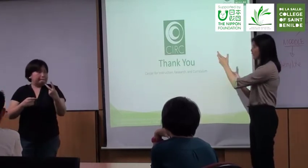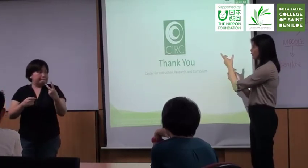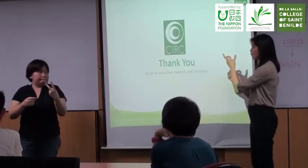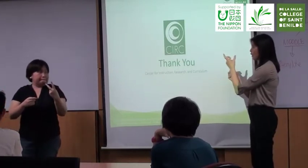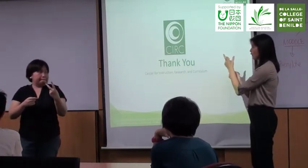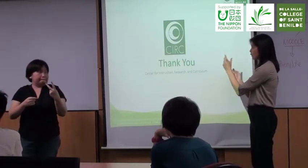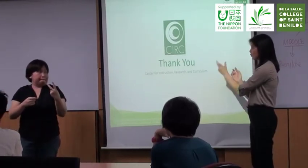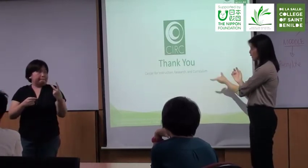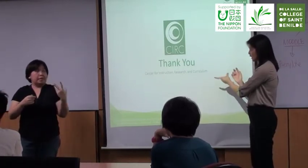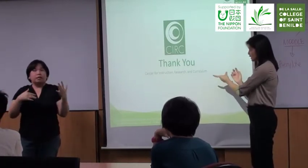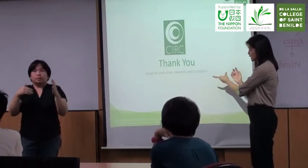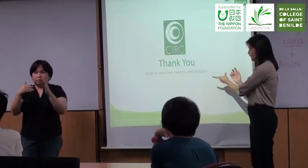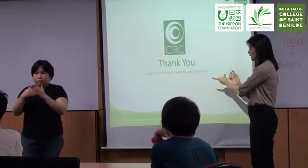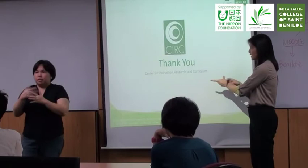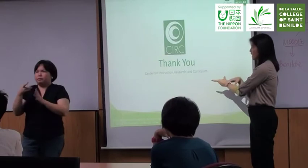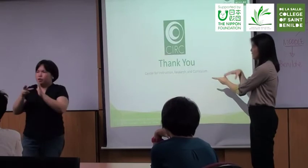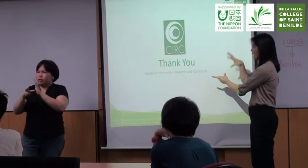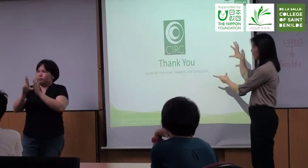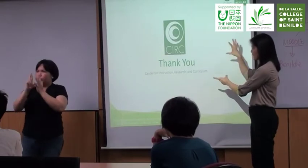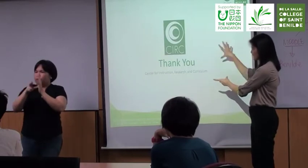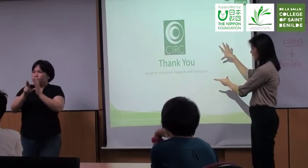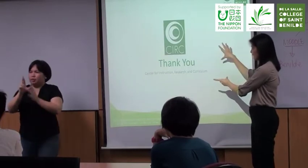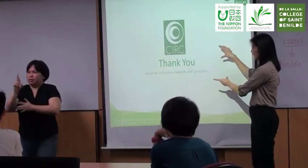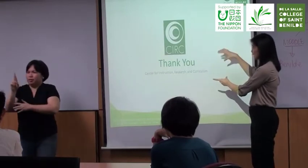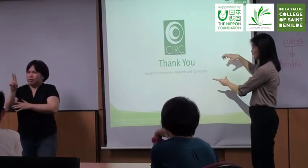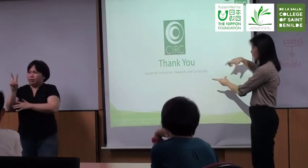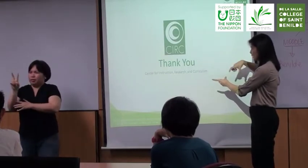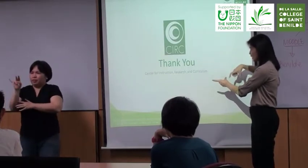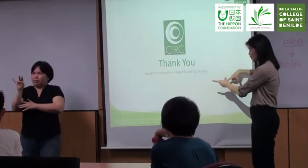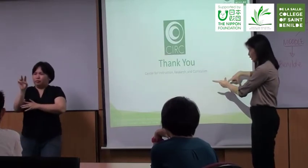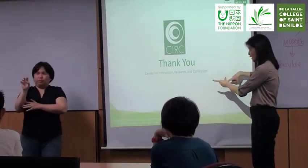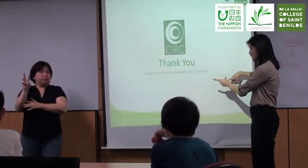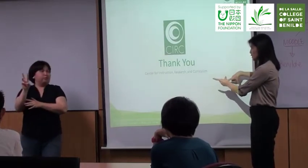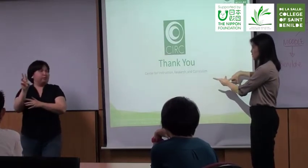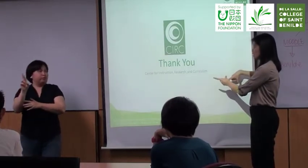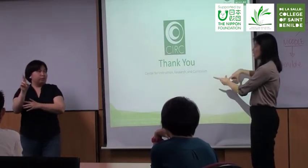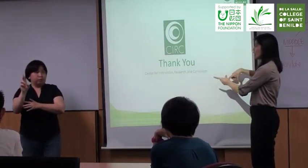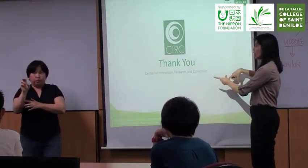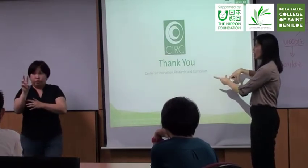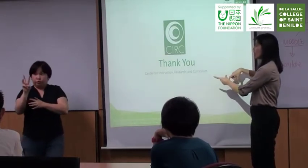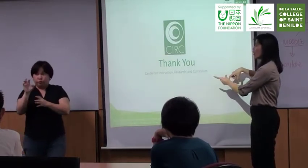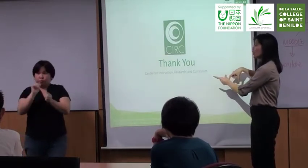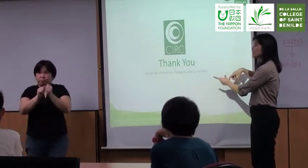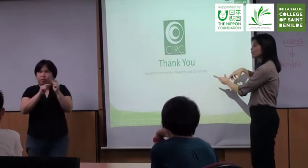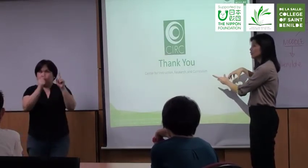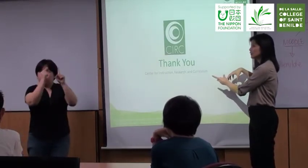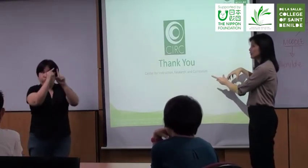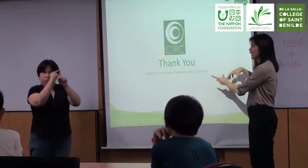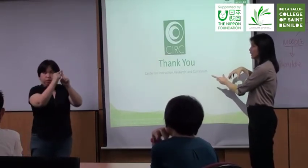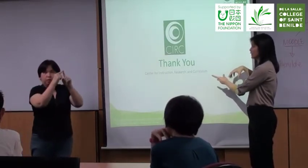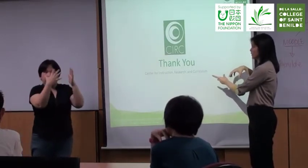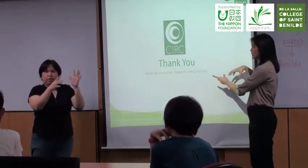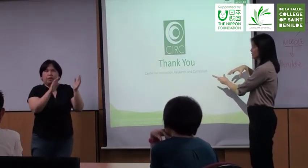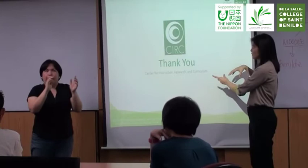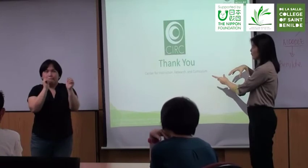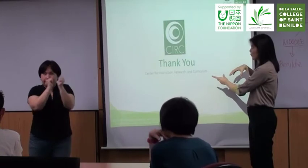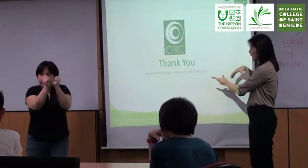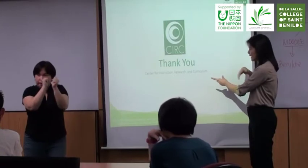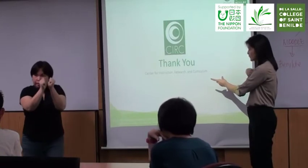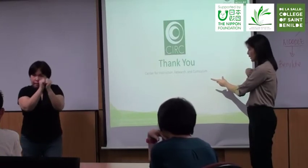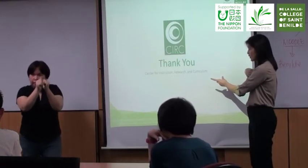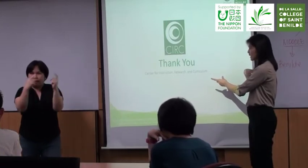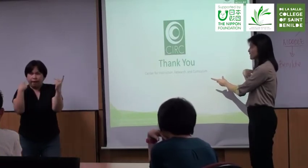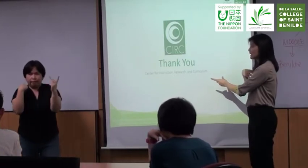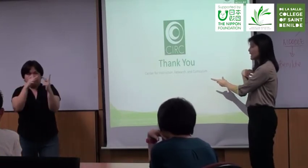since they have a review of the word, the FSL, and the definition, also,